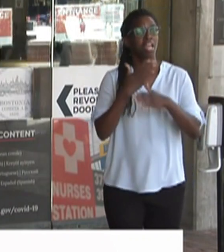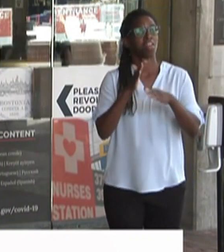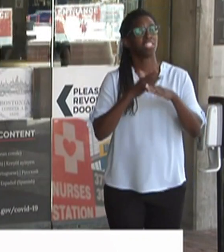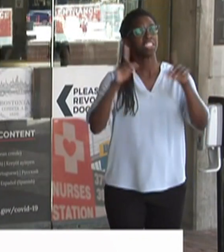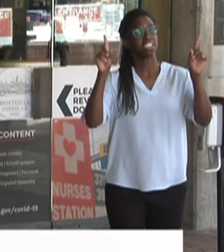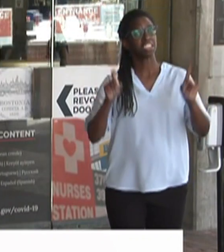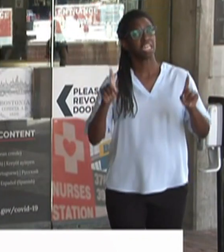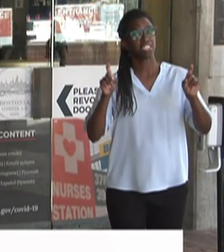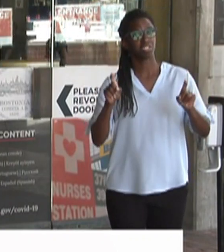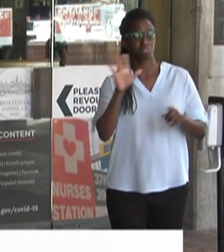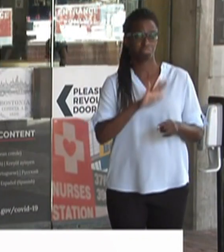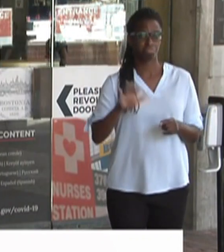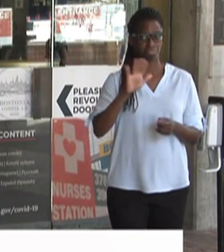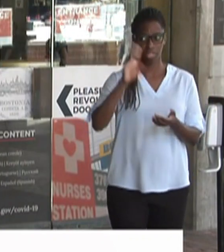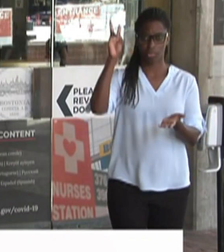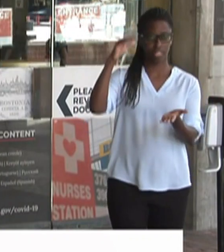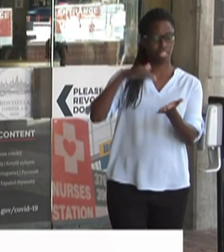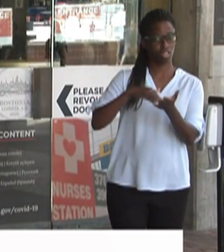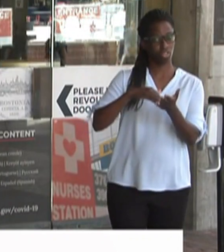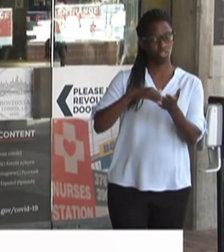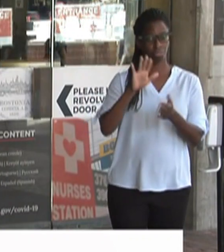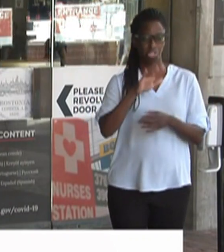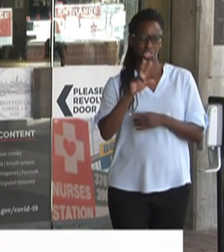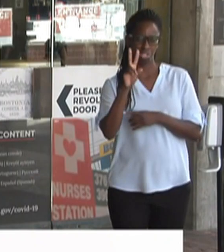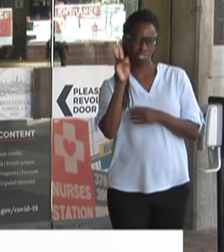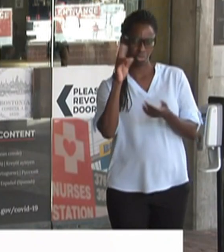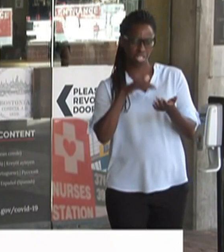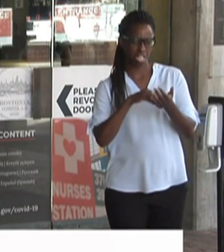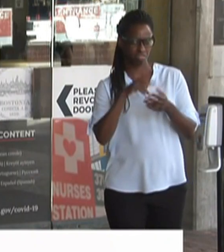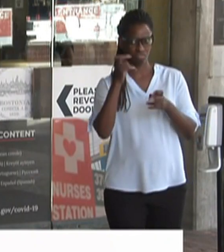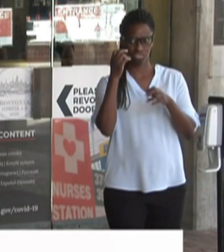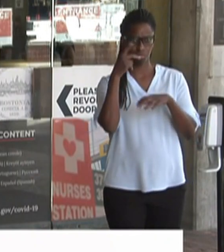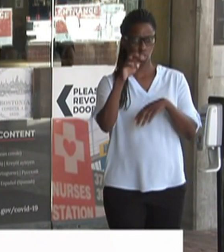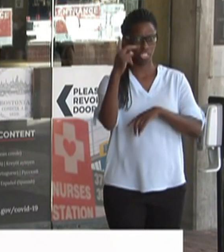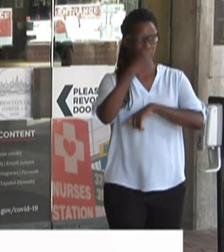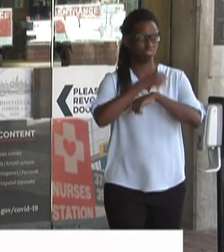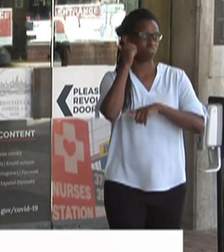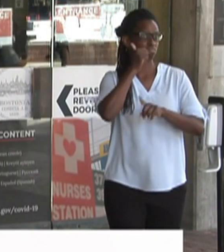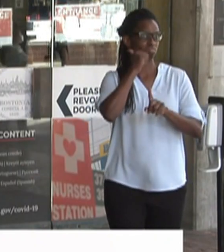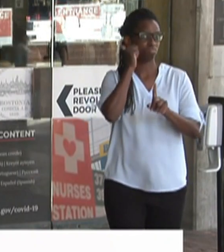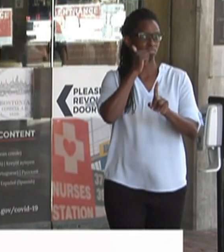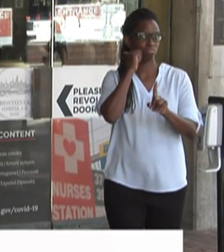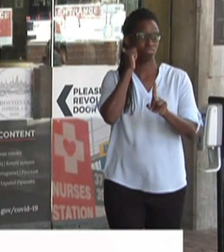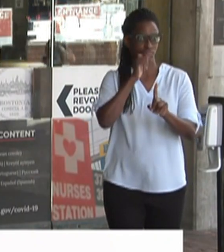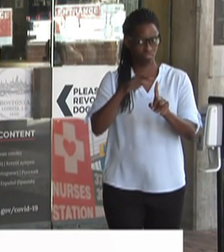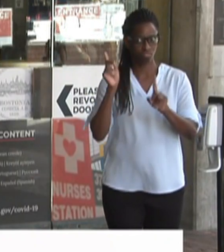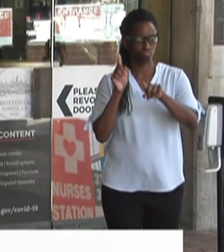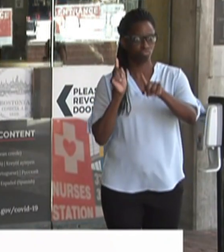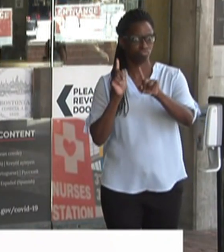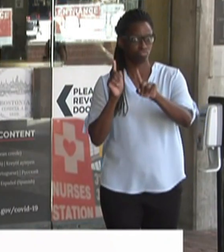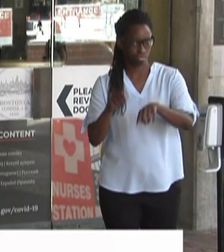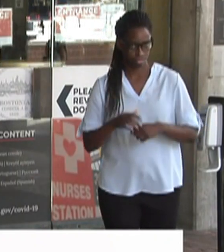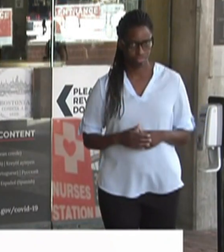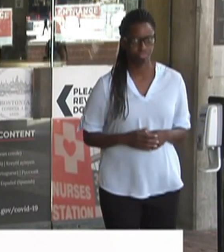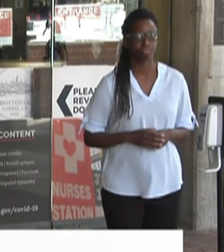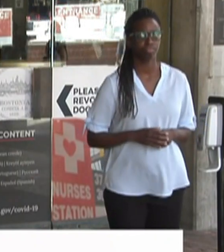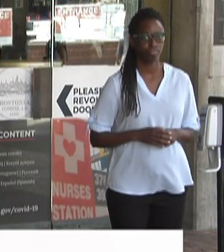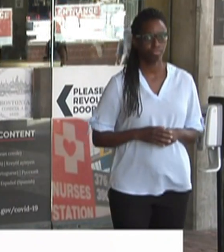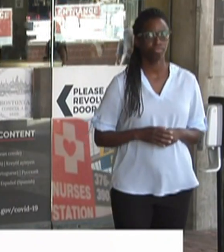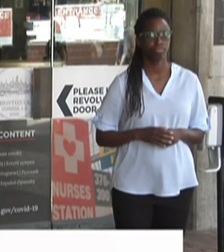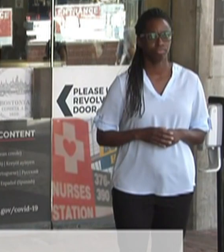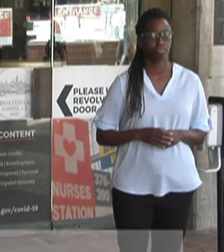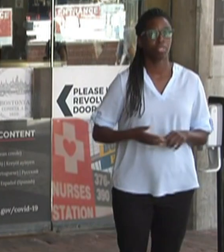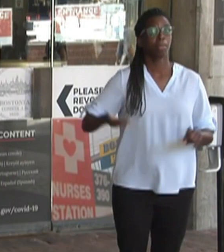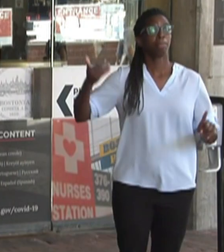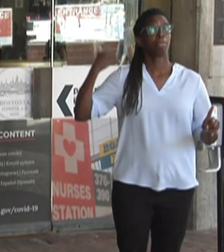2,028 tests, people tested per day in Boston. That's a 10% increase and more than double what we're doing earlier this summer, so